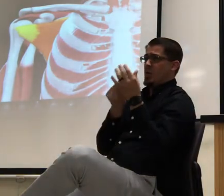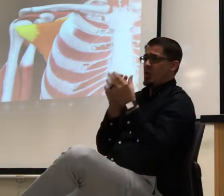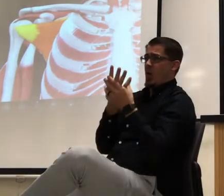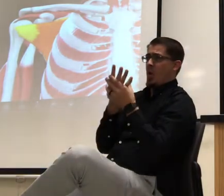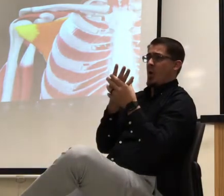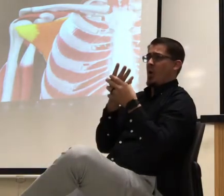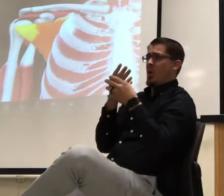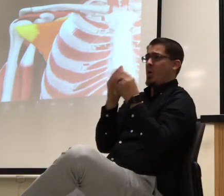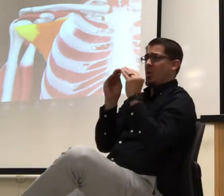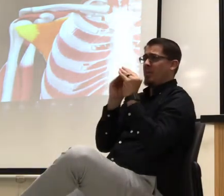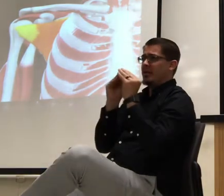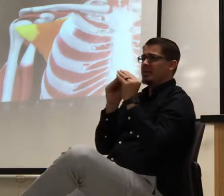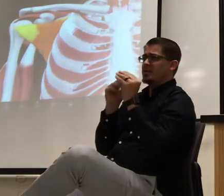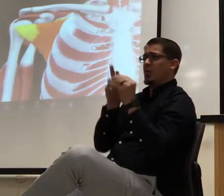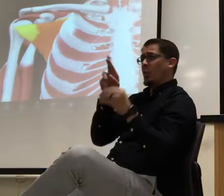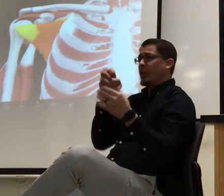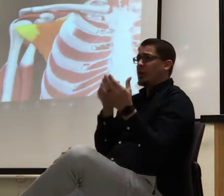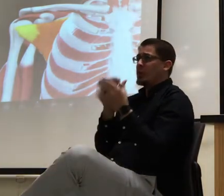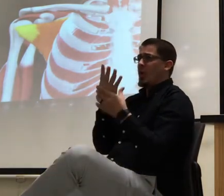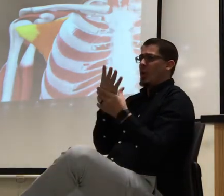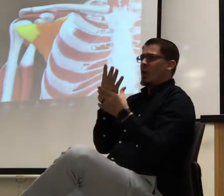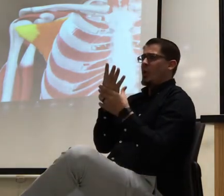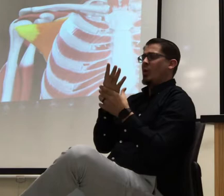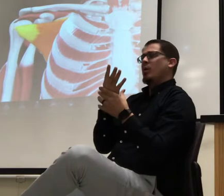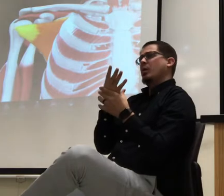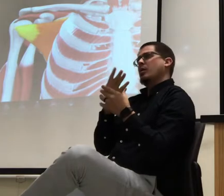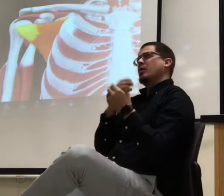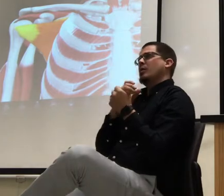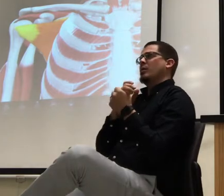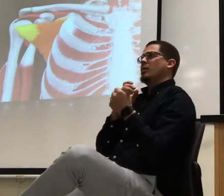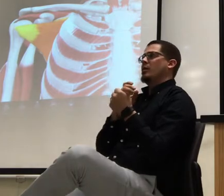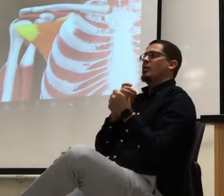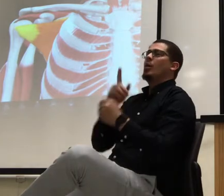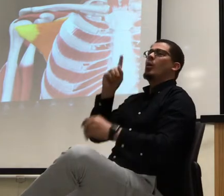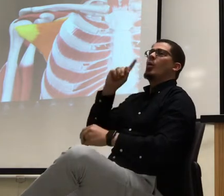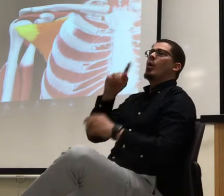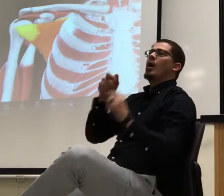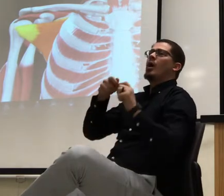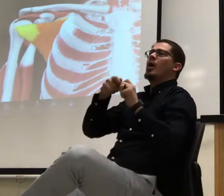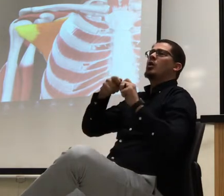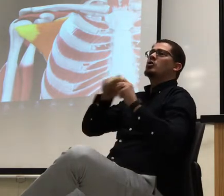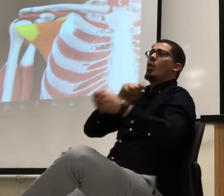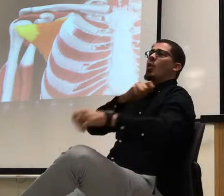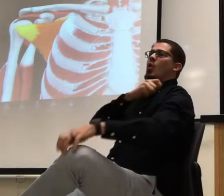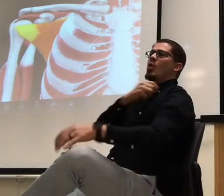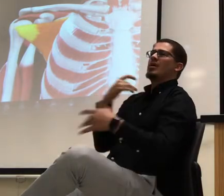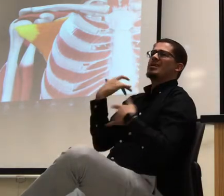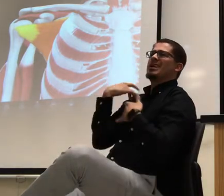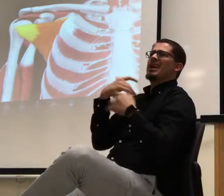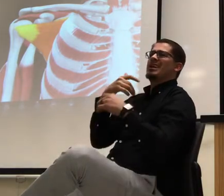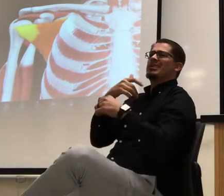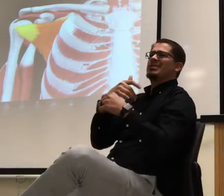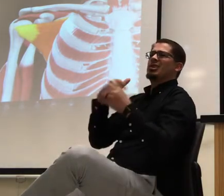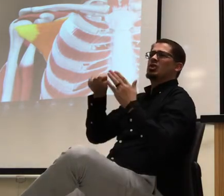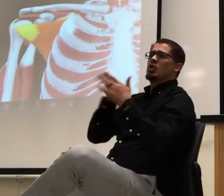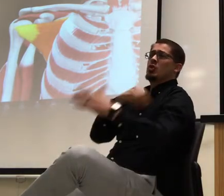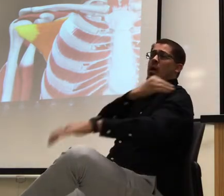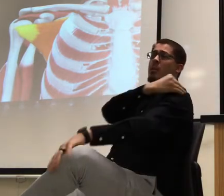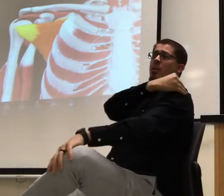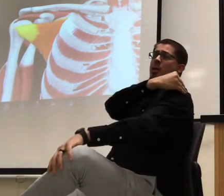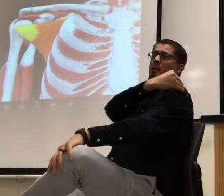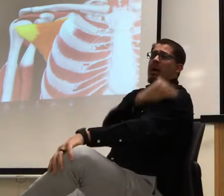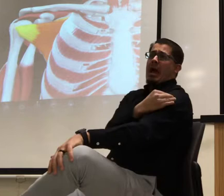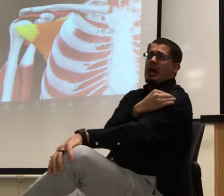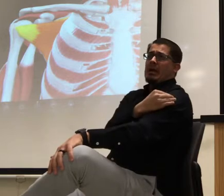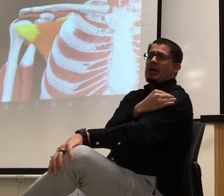and regenerate, kind of? Like, I don't know. Yeah. Well, where it tore, usually when you do surgery and pull it back, when you bring the